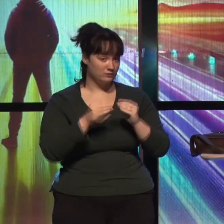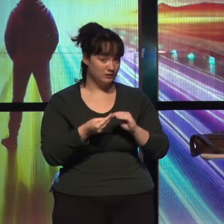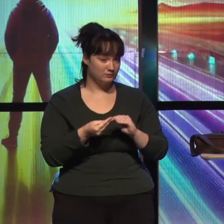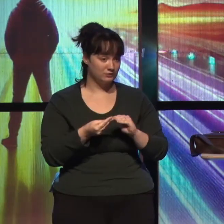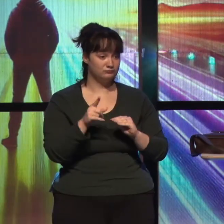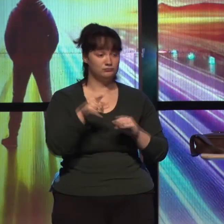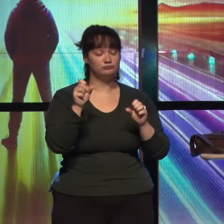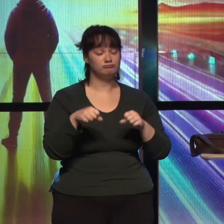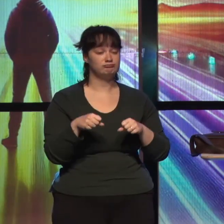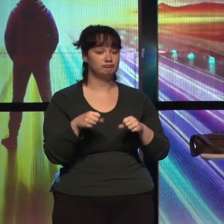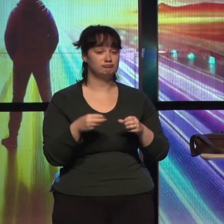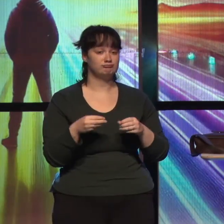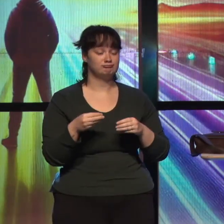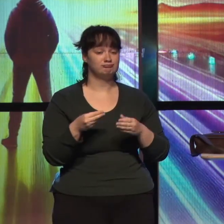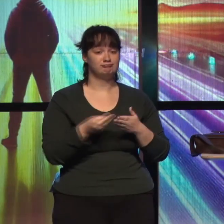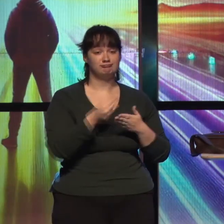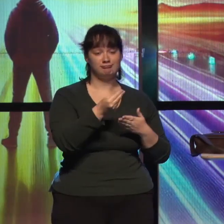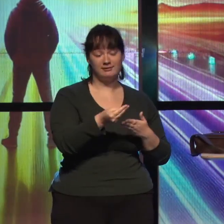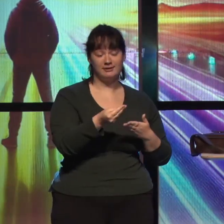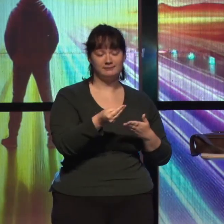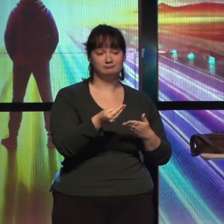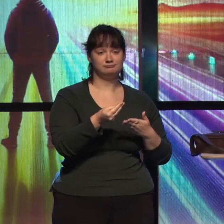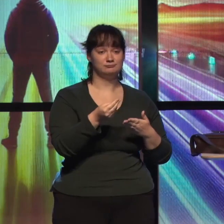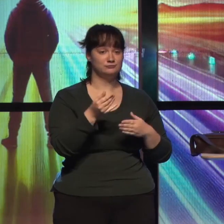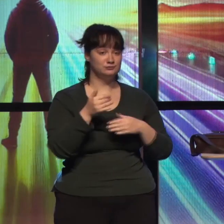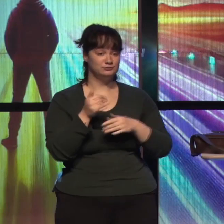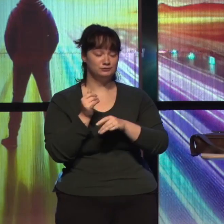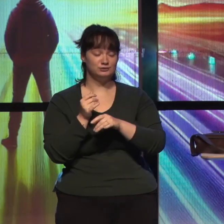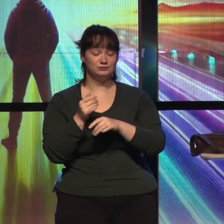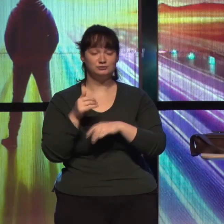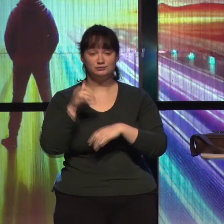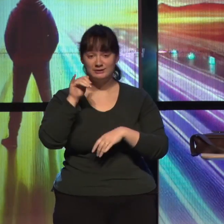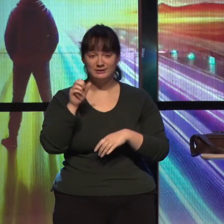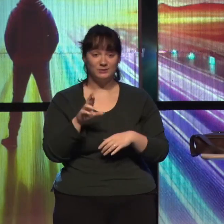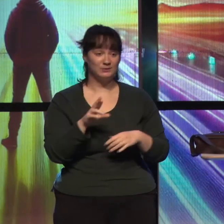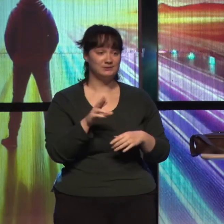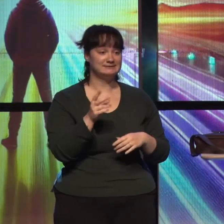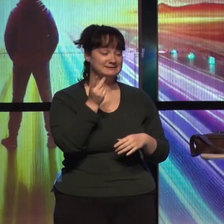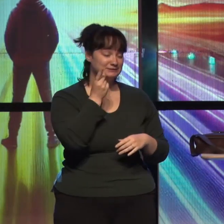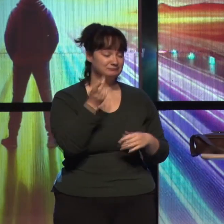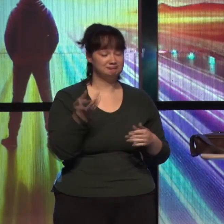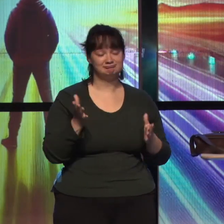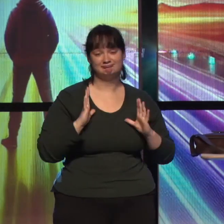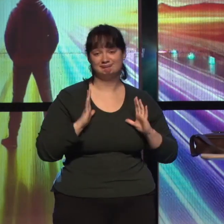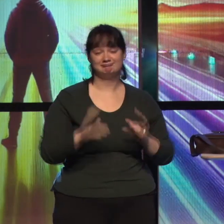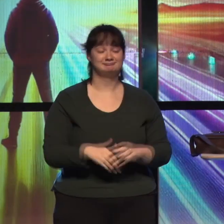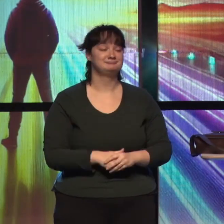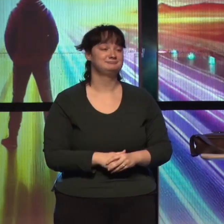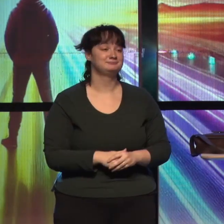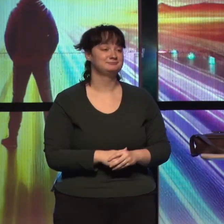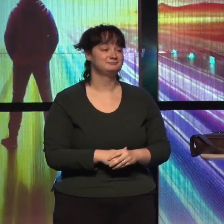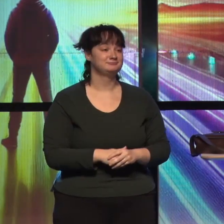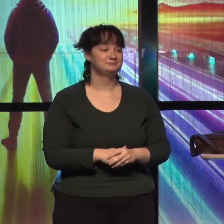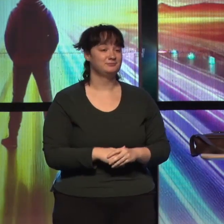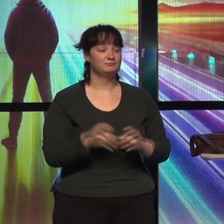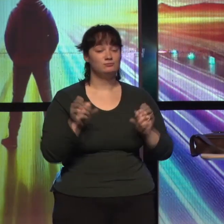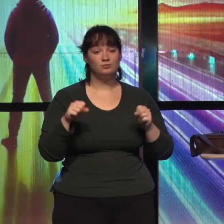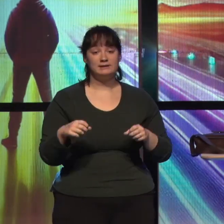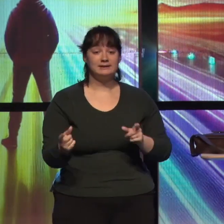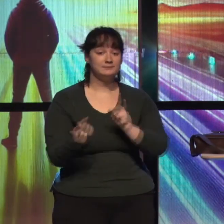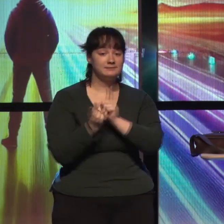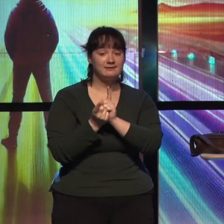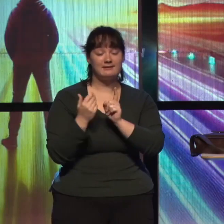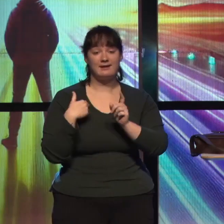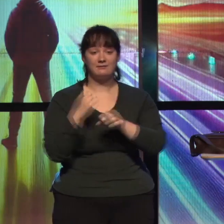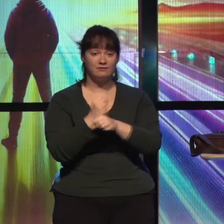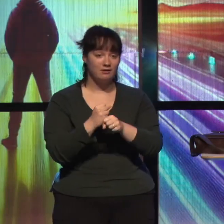coffee, whatever you want to do. You can buy me dinner. It's fine. No problem at all. But no, we can get together, have some coffee, chat. I'd love to hear your story,